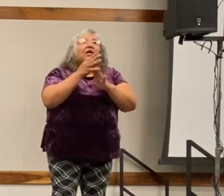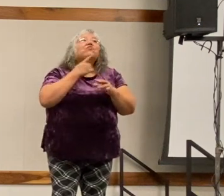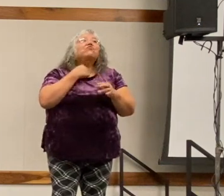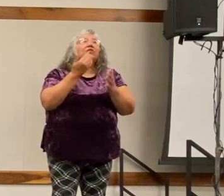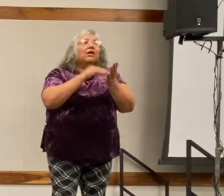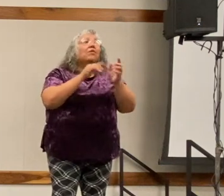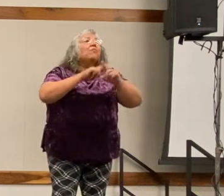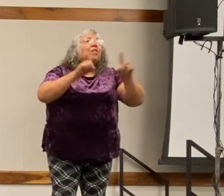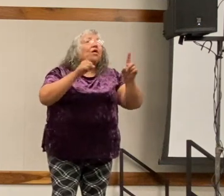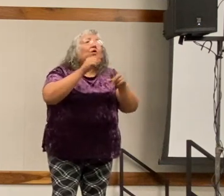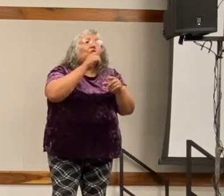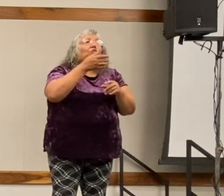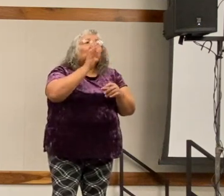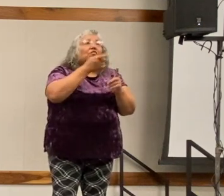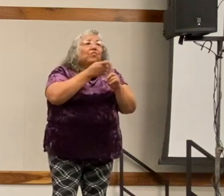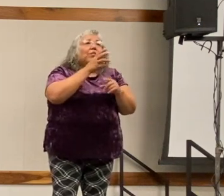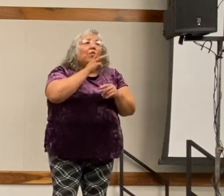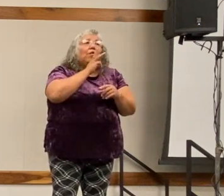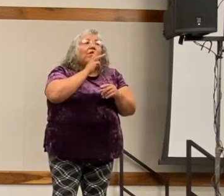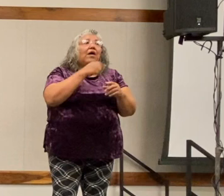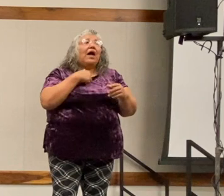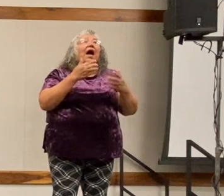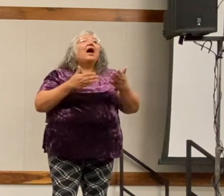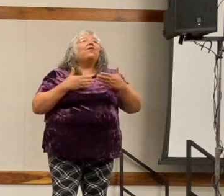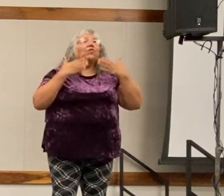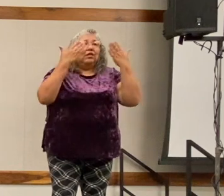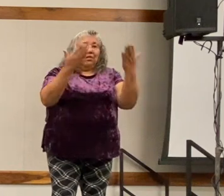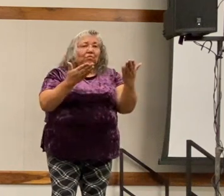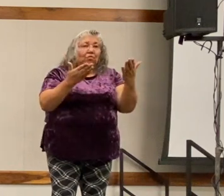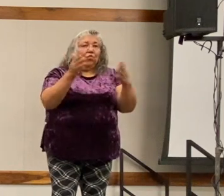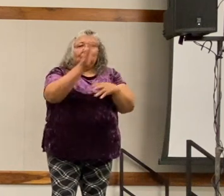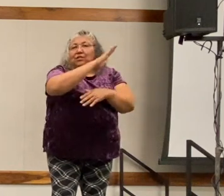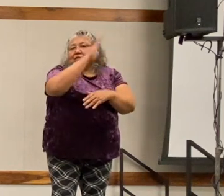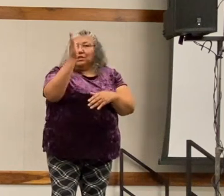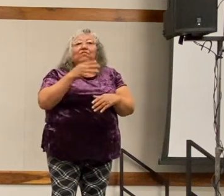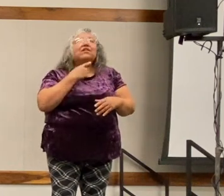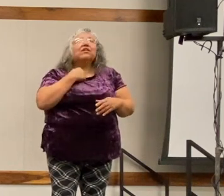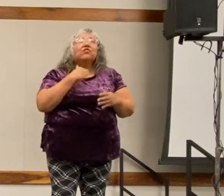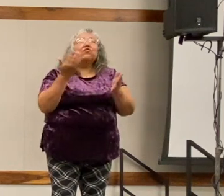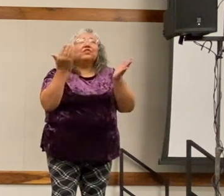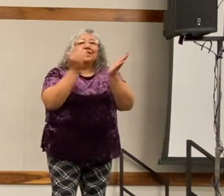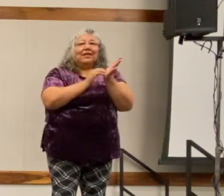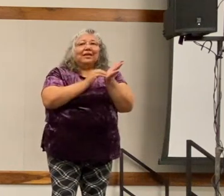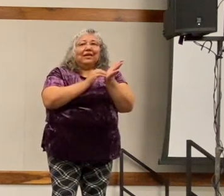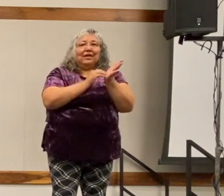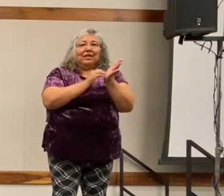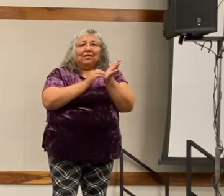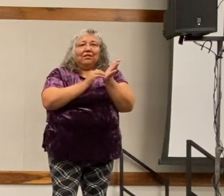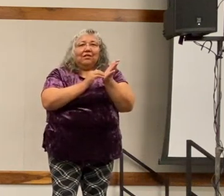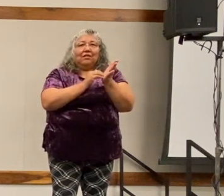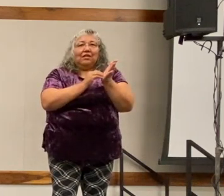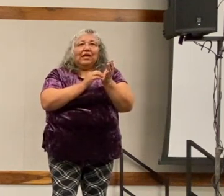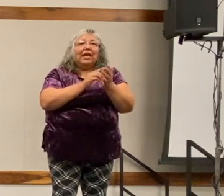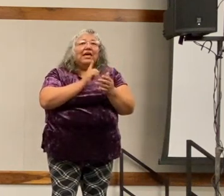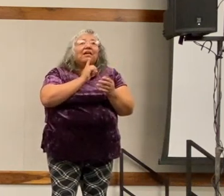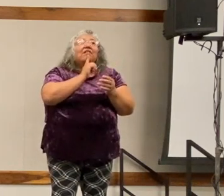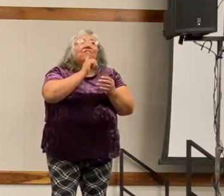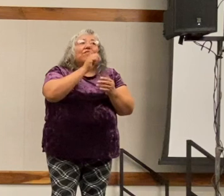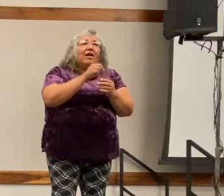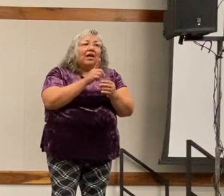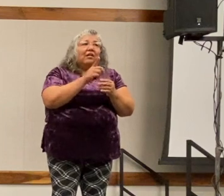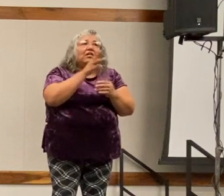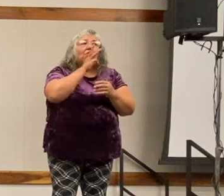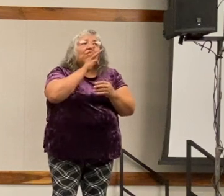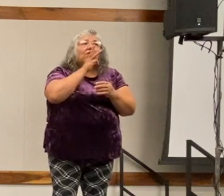But whoever drinks from the water that I will give him will never get thirsty again. In fact, the